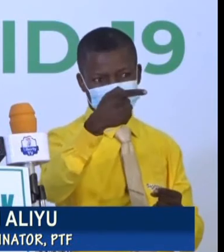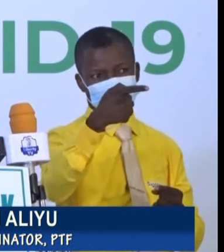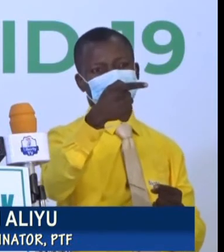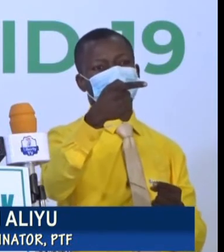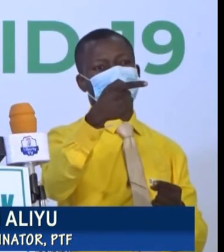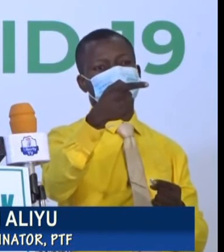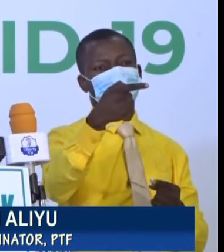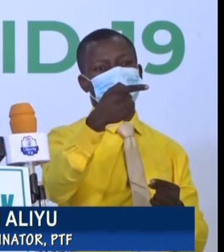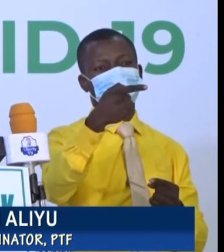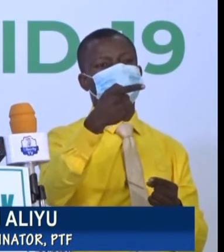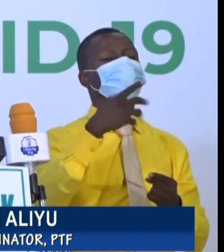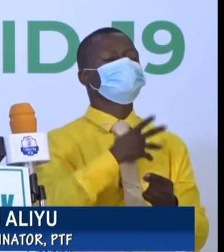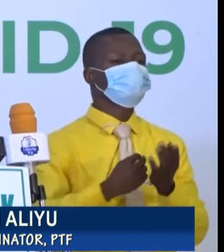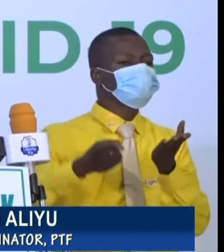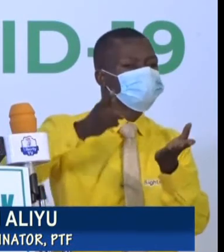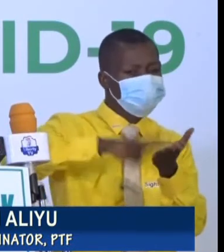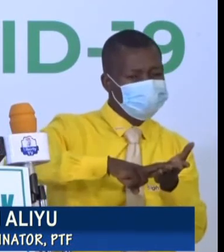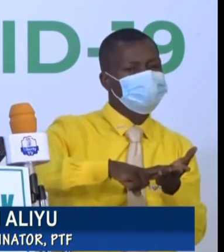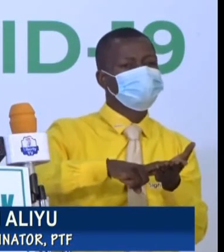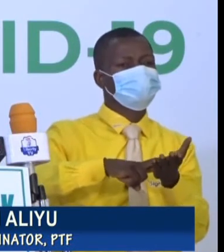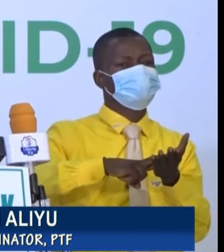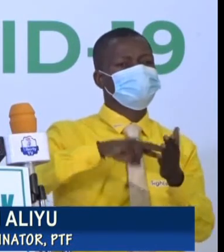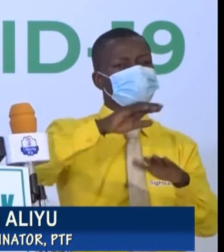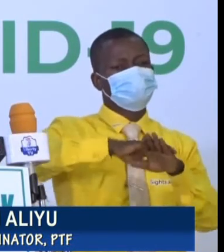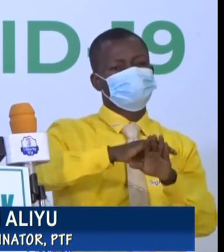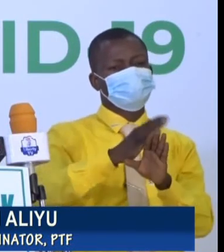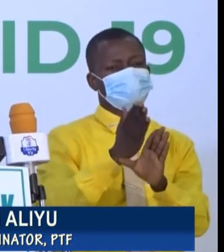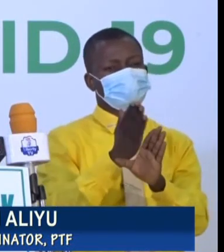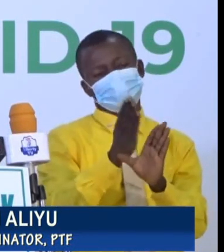nitp.ncdc.gov.ng, and you register on the portal.